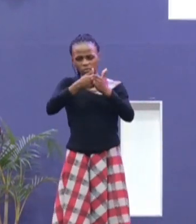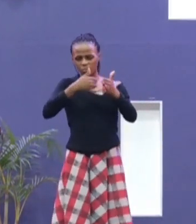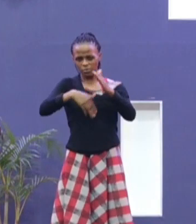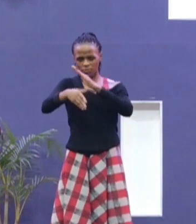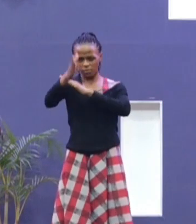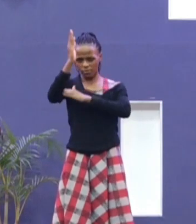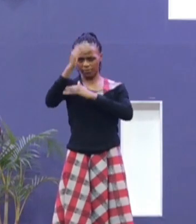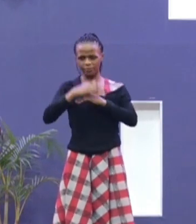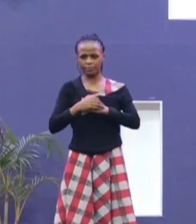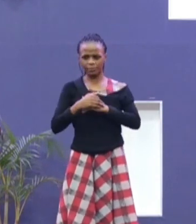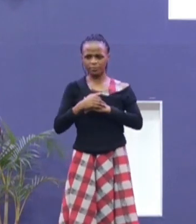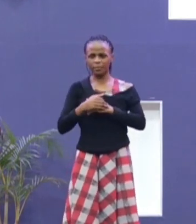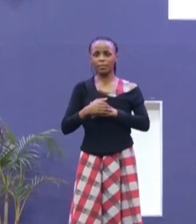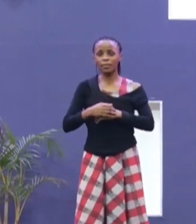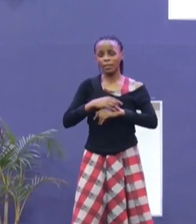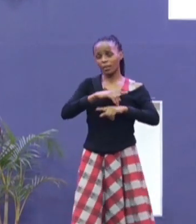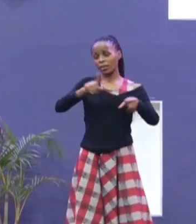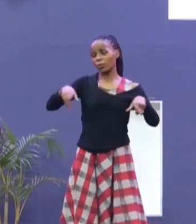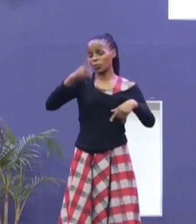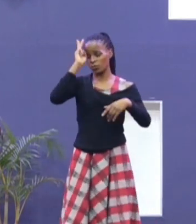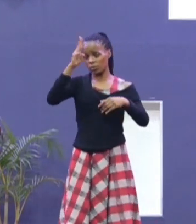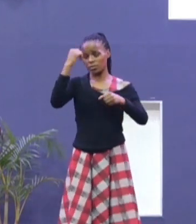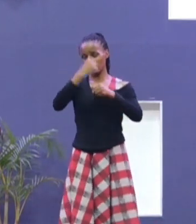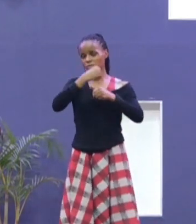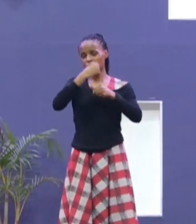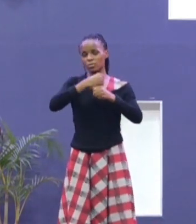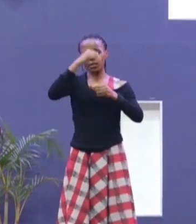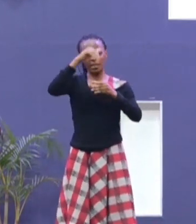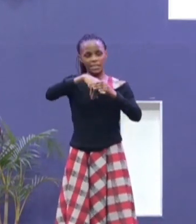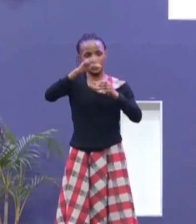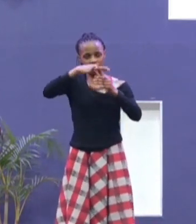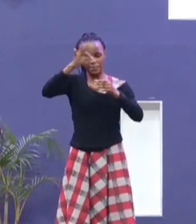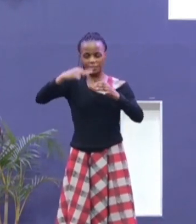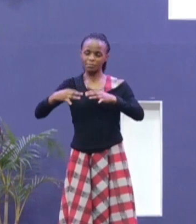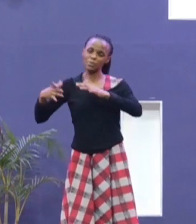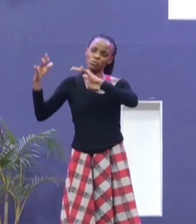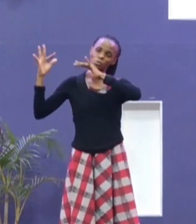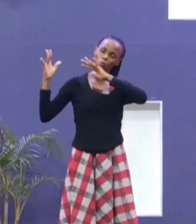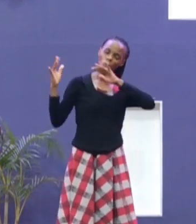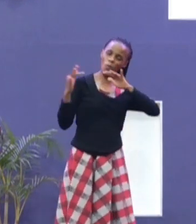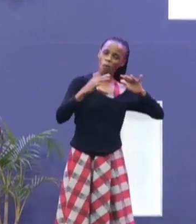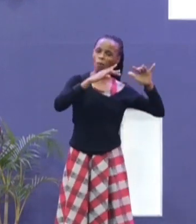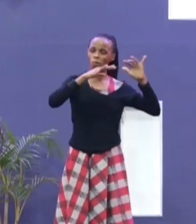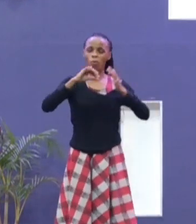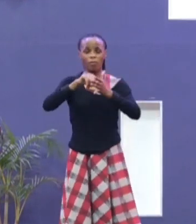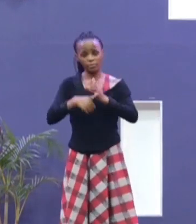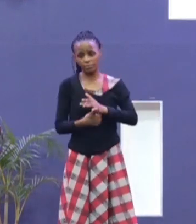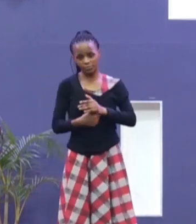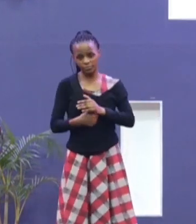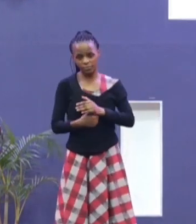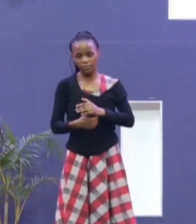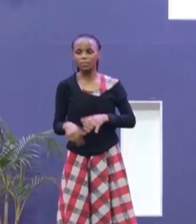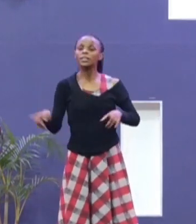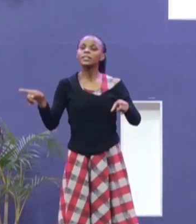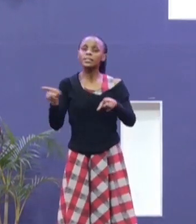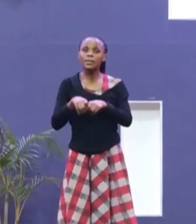masuga katonda. We will do it in the realm of spiritual warfare. Tujja chikoleri mu lutalo romo. We will do it in